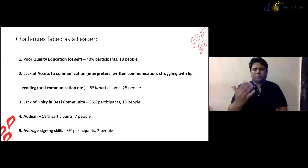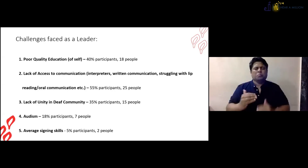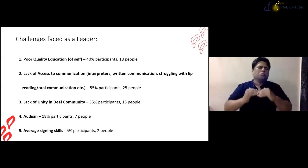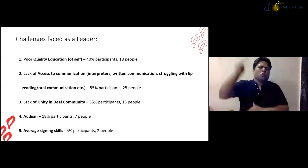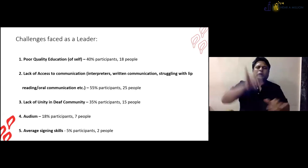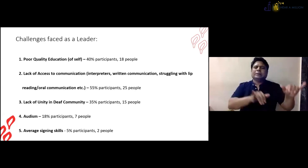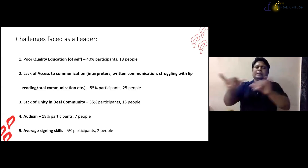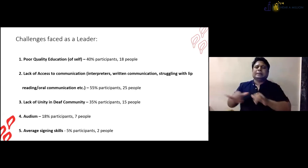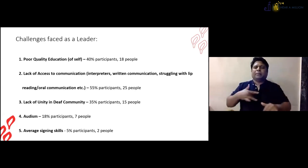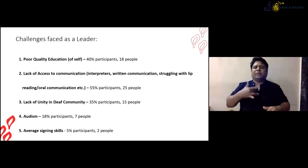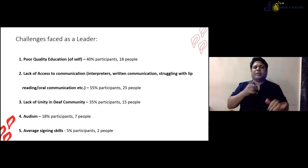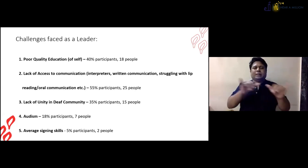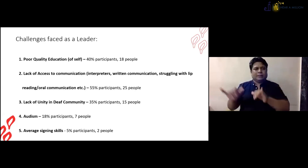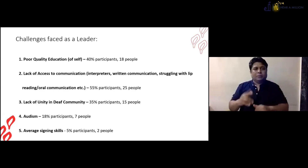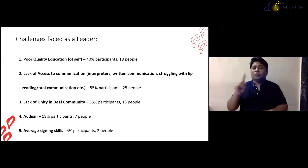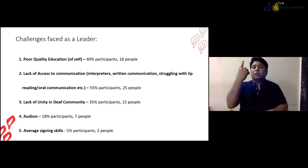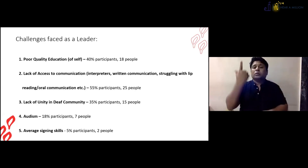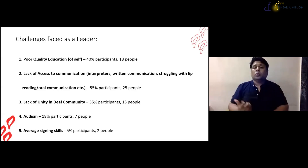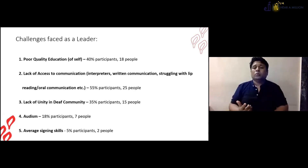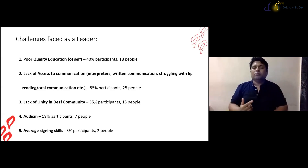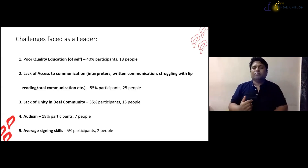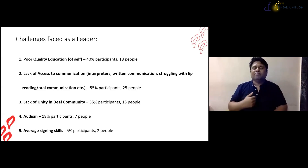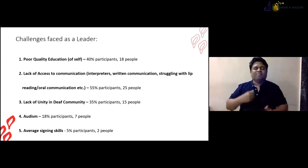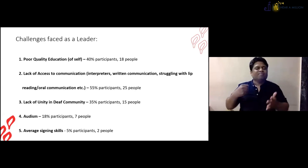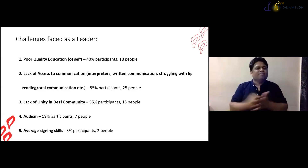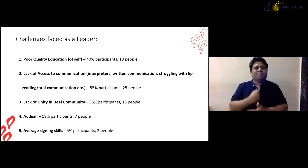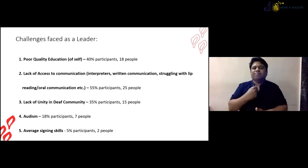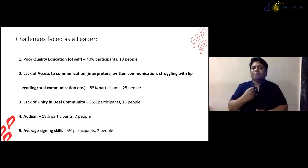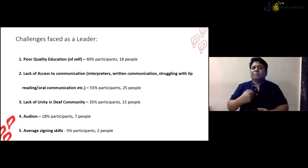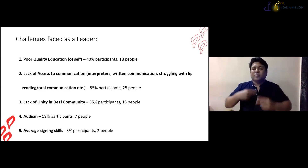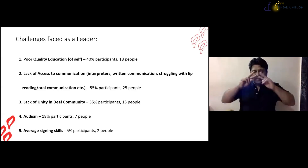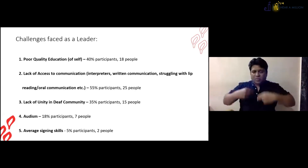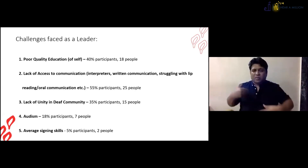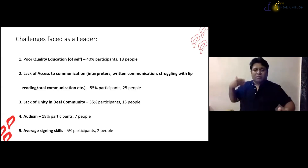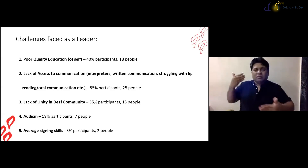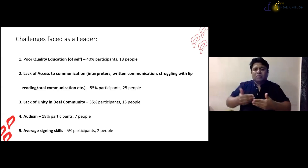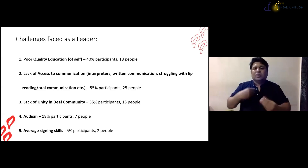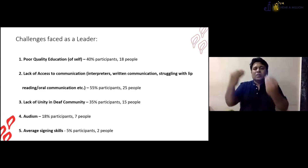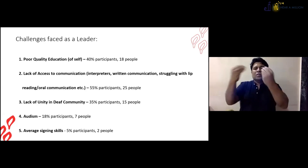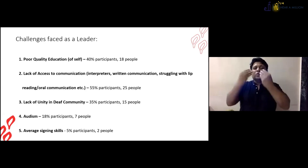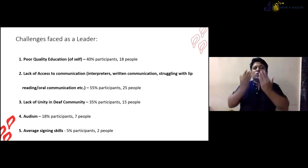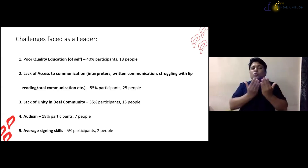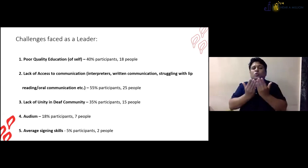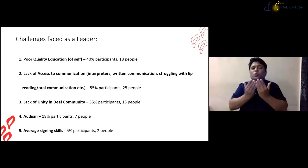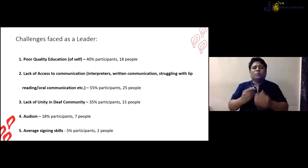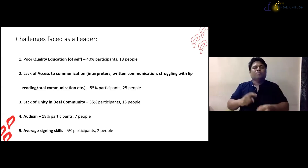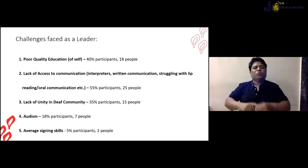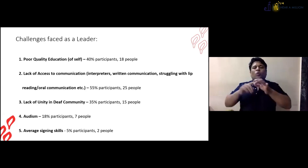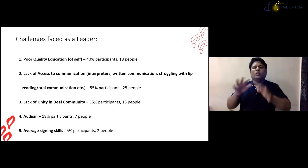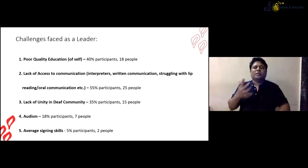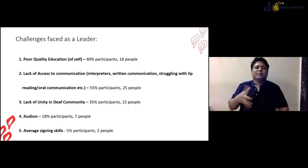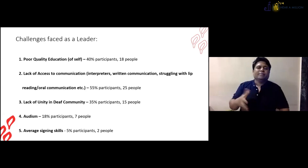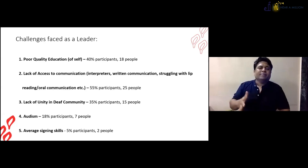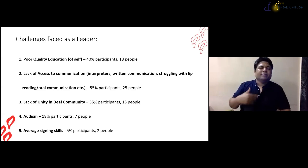ones. We picked 5, mostly the same. First one is quality of